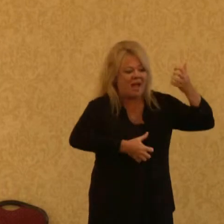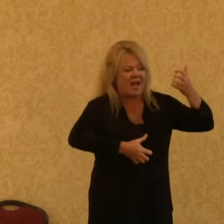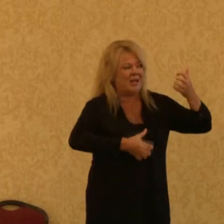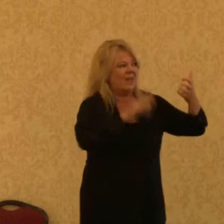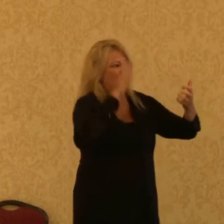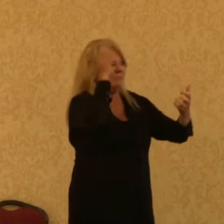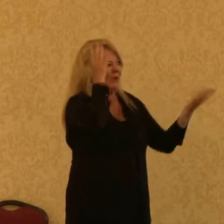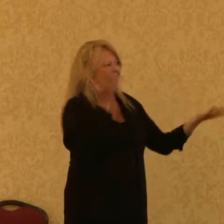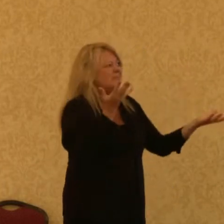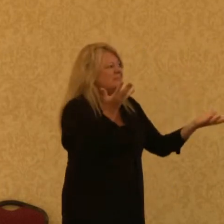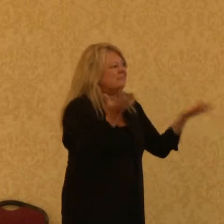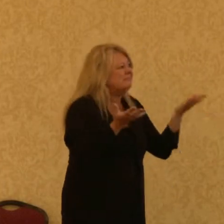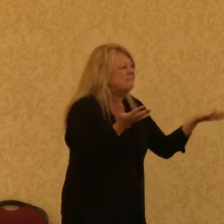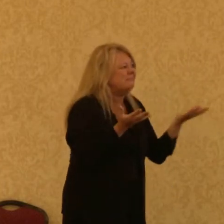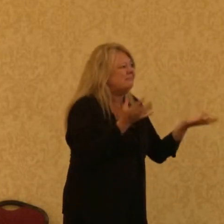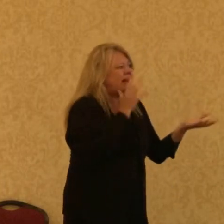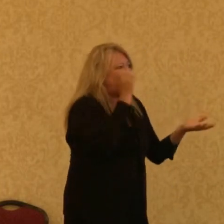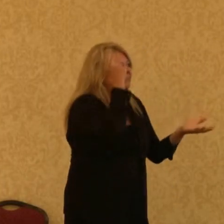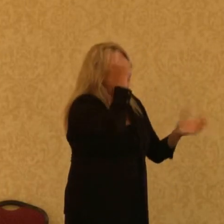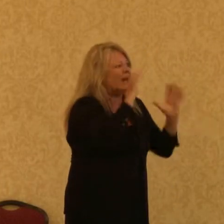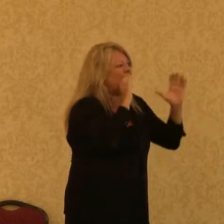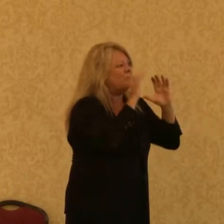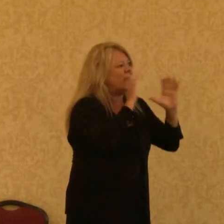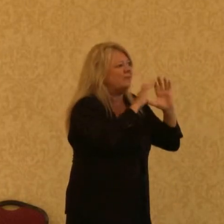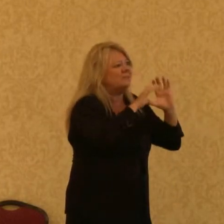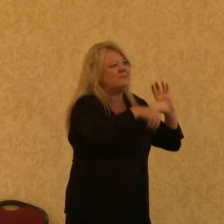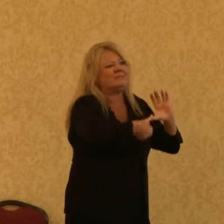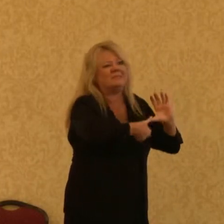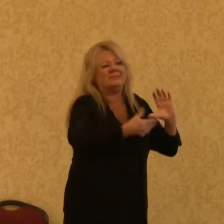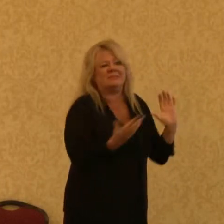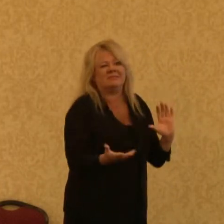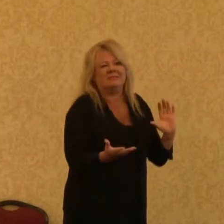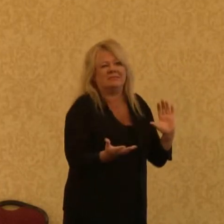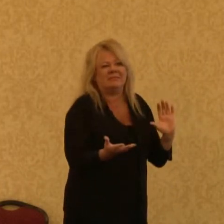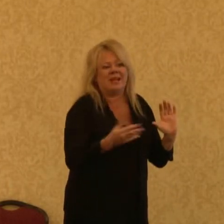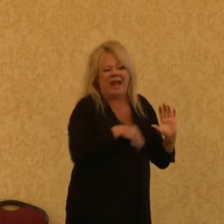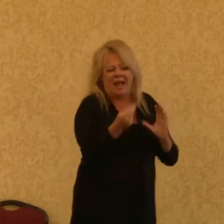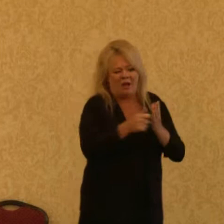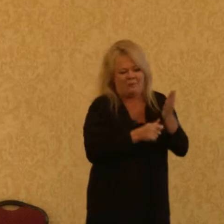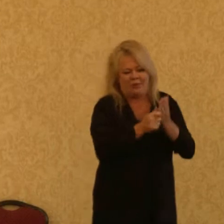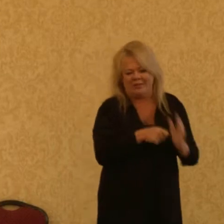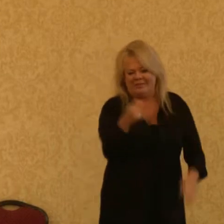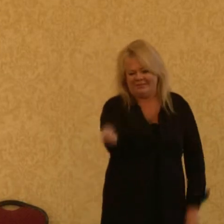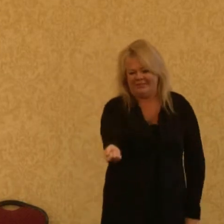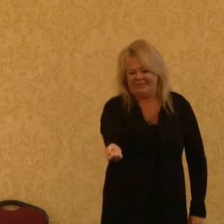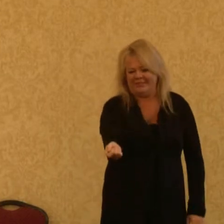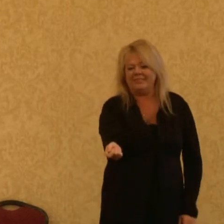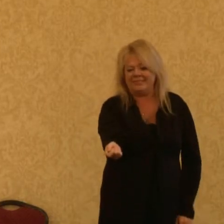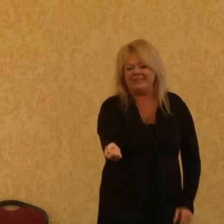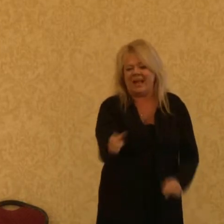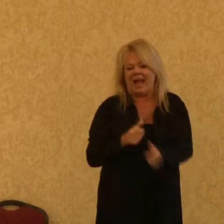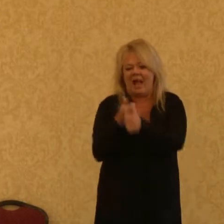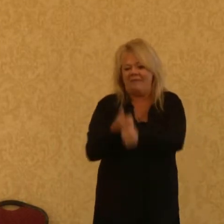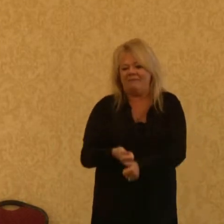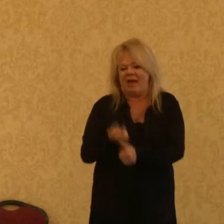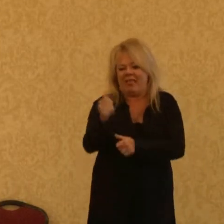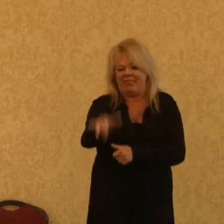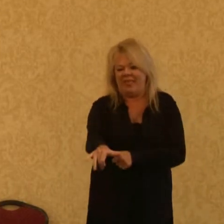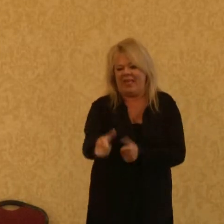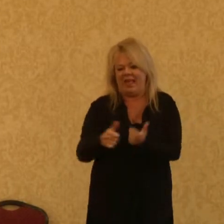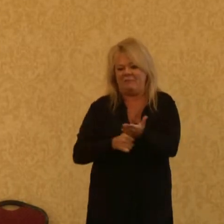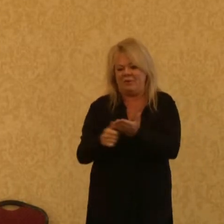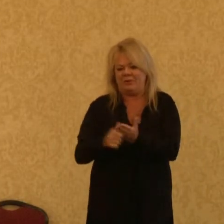the child's needs. So I did explain this, but one of the reasons for loss to follow-up is